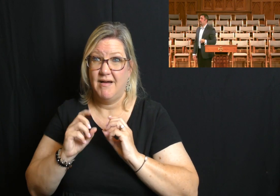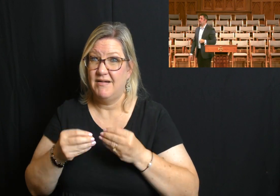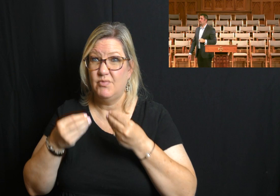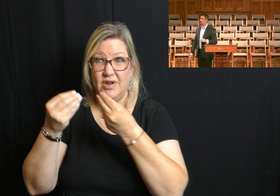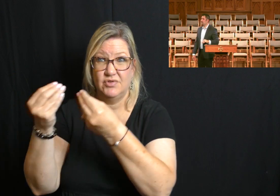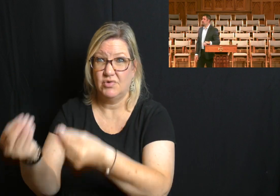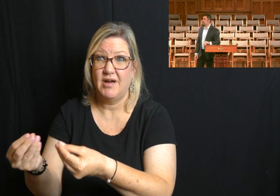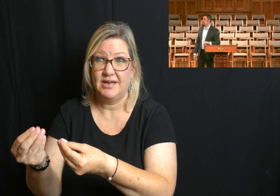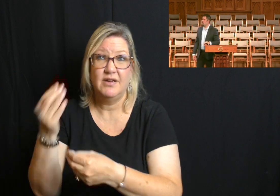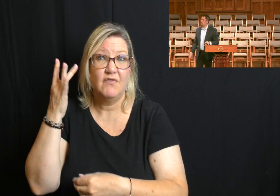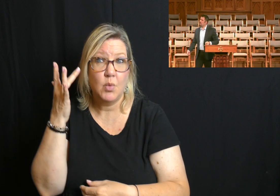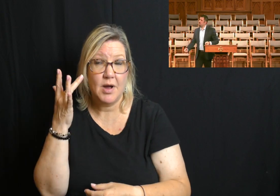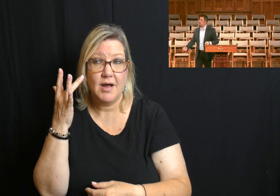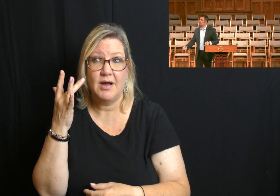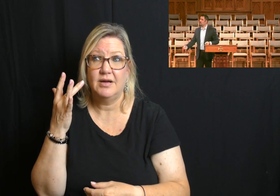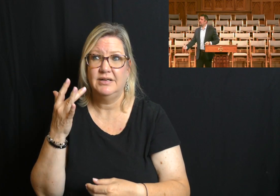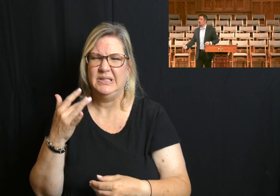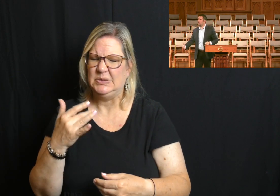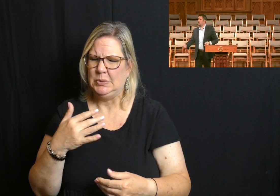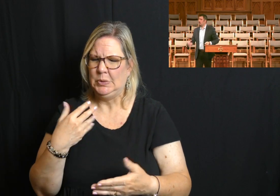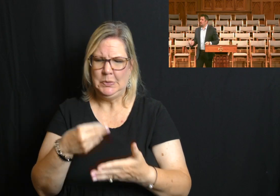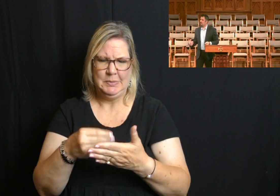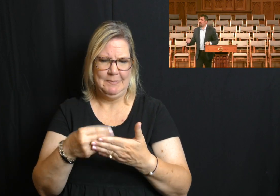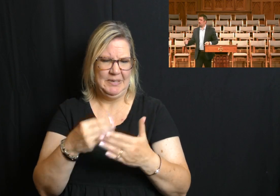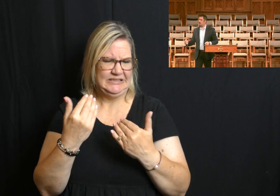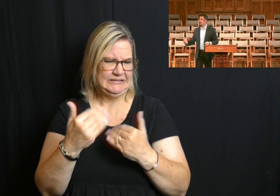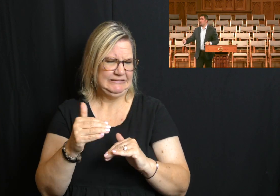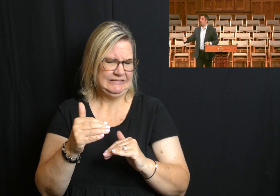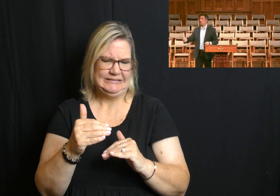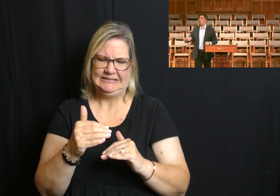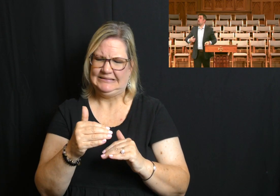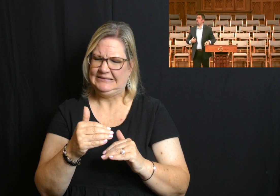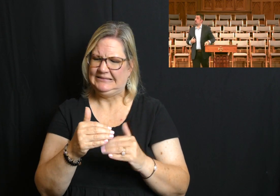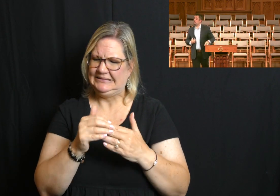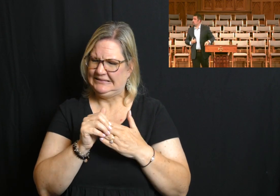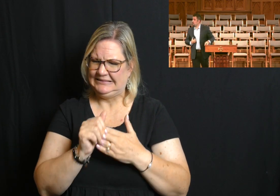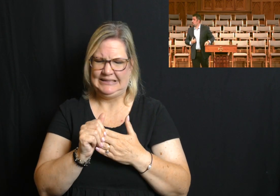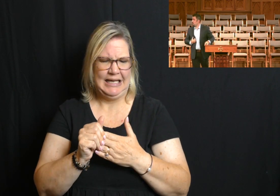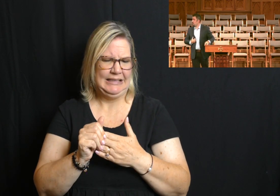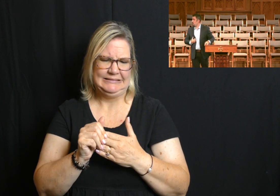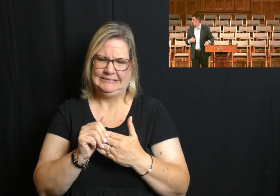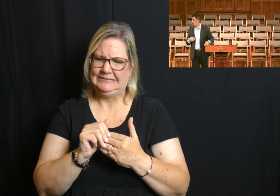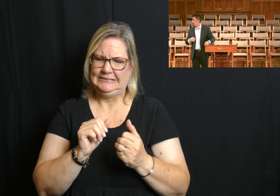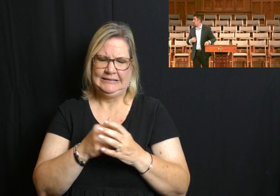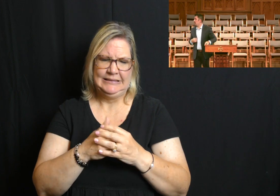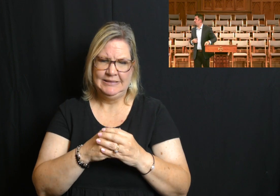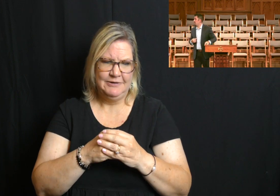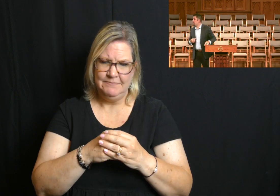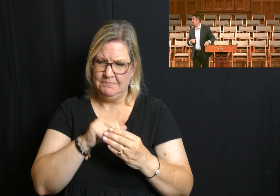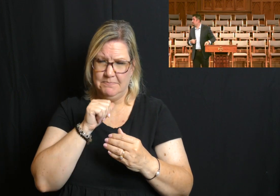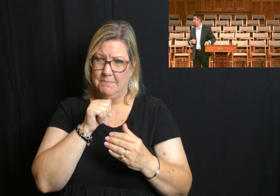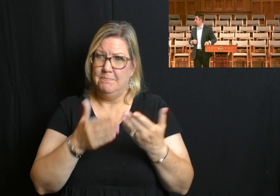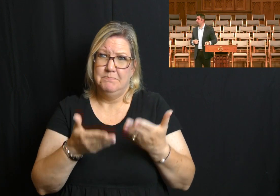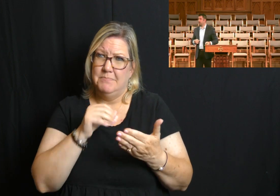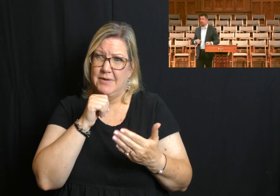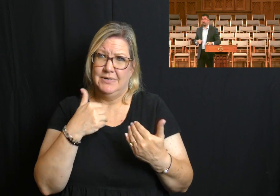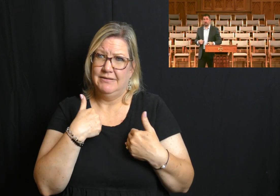I'm afraid to give because, you know, my budget's been so tight that if I give, then we may lose and we may not have